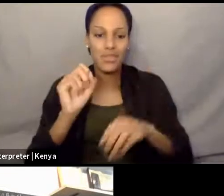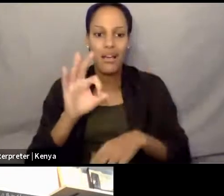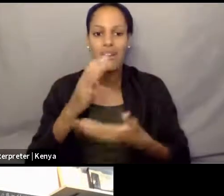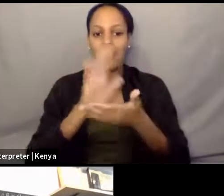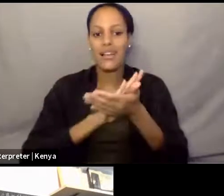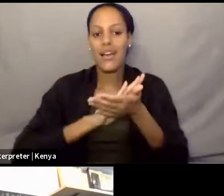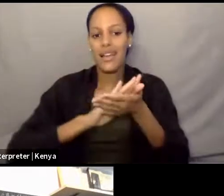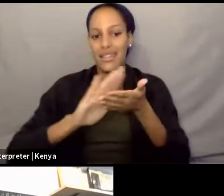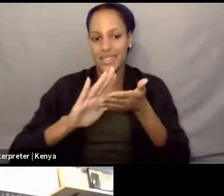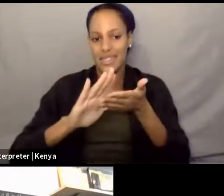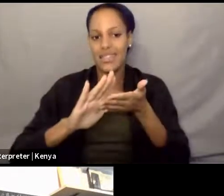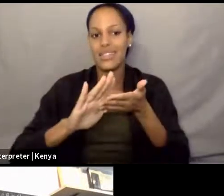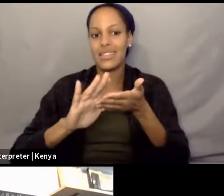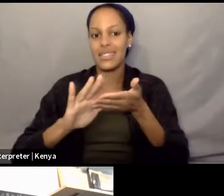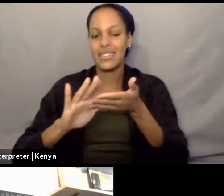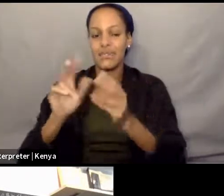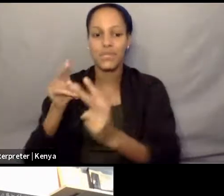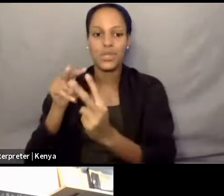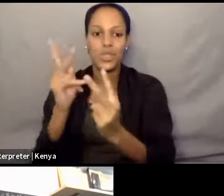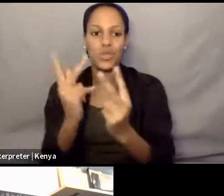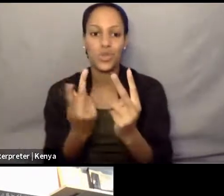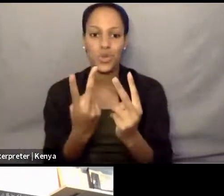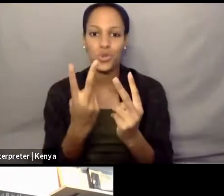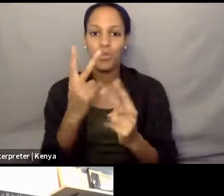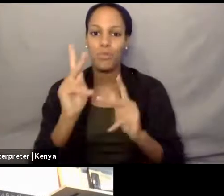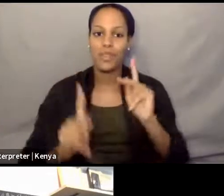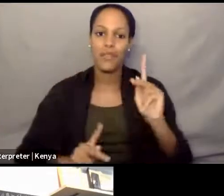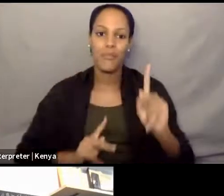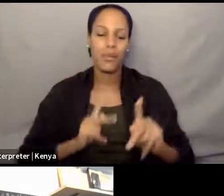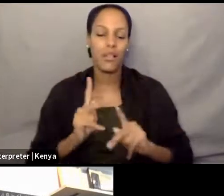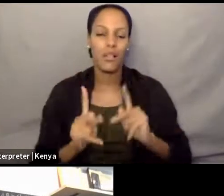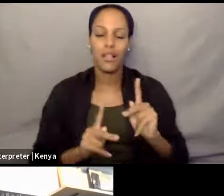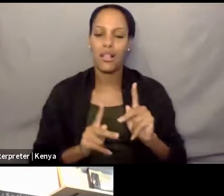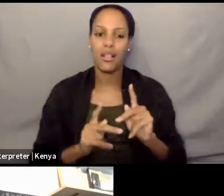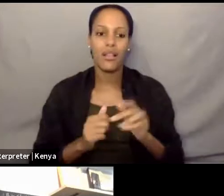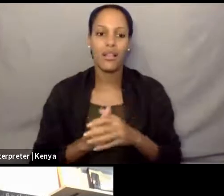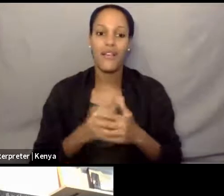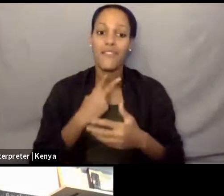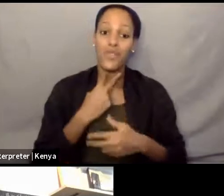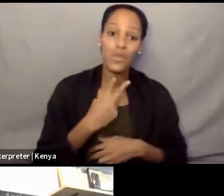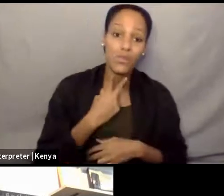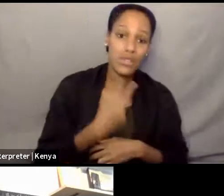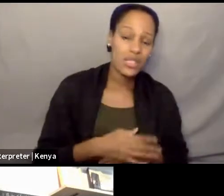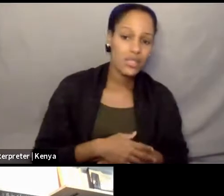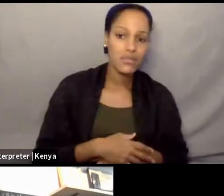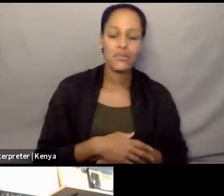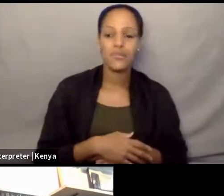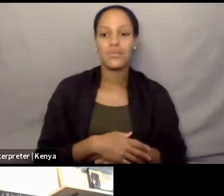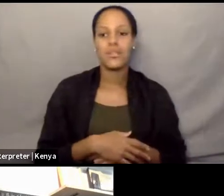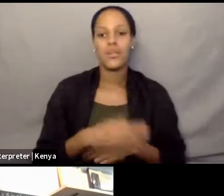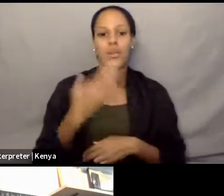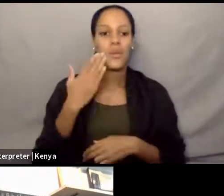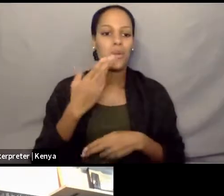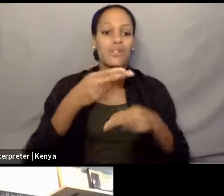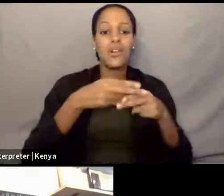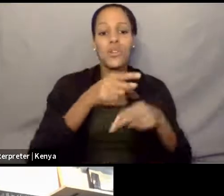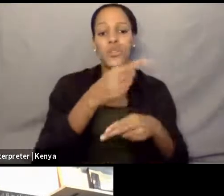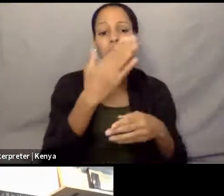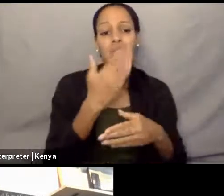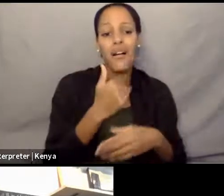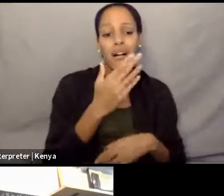between people, again, whether it manifests itself verbally in someone calling you hun or